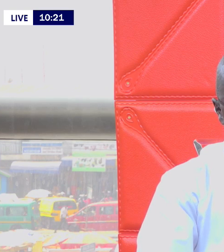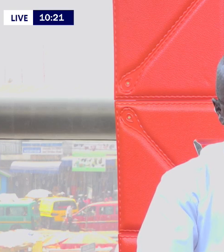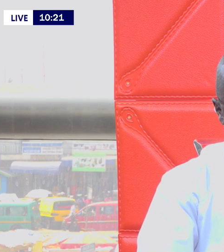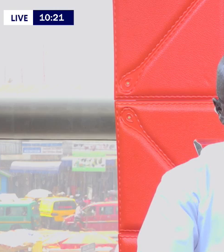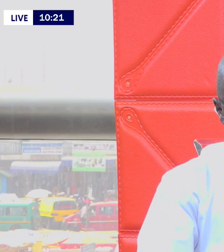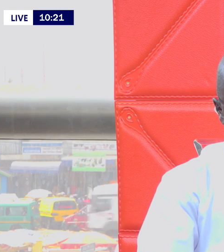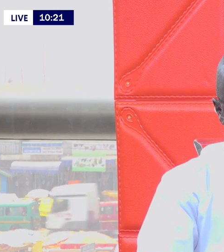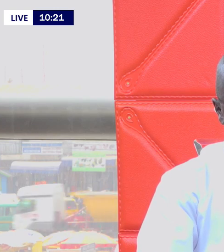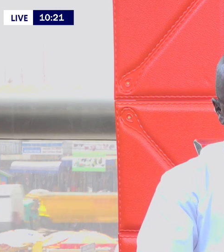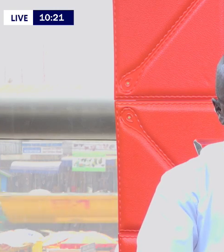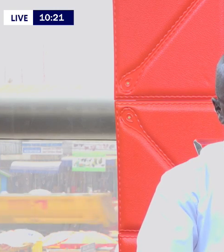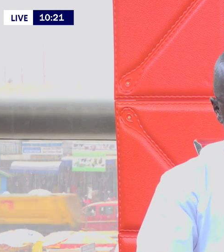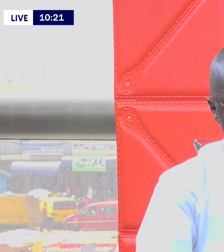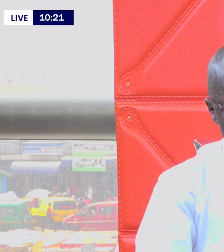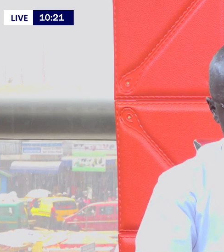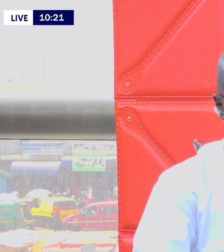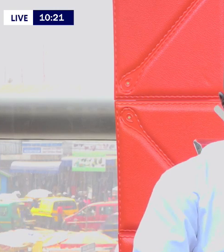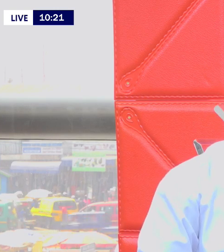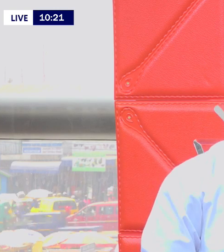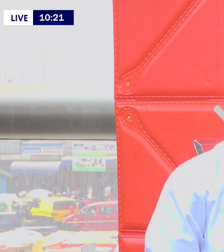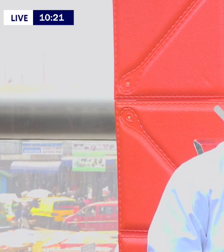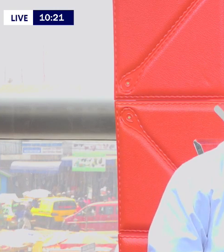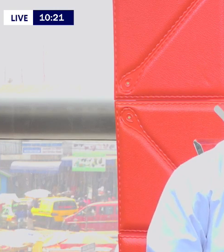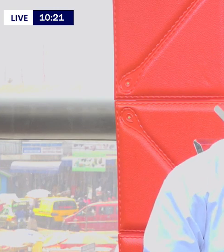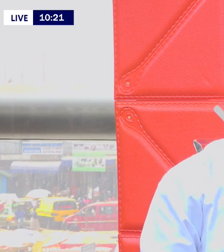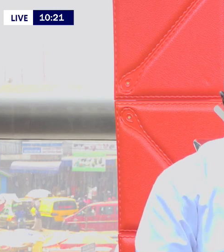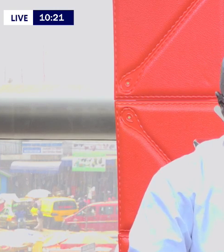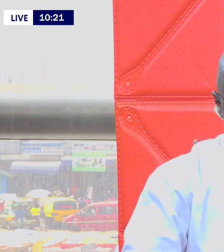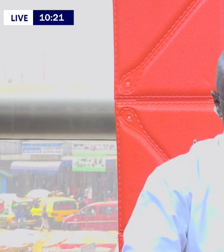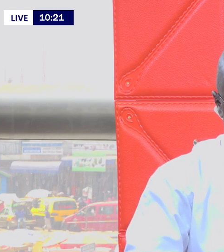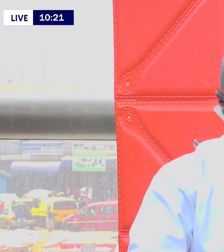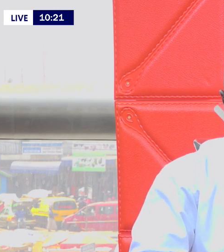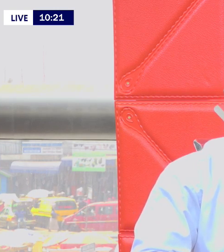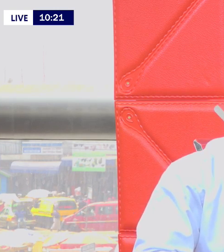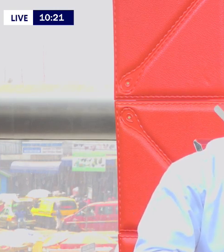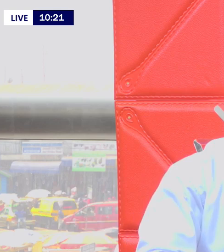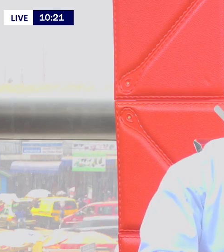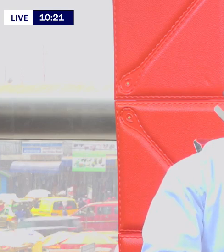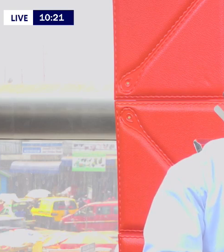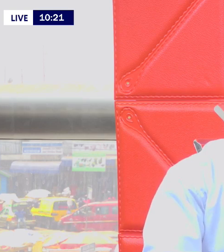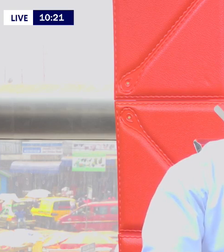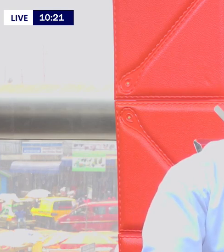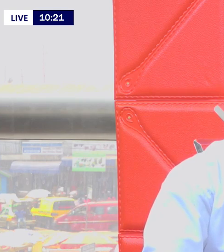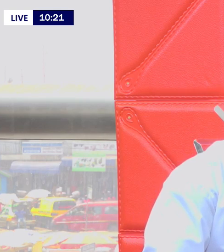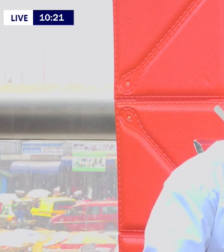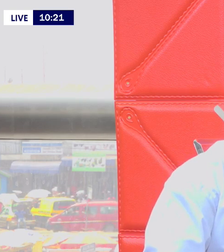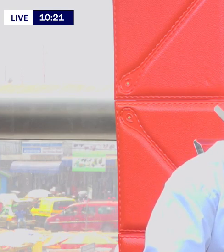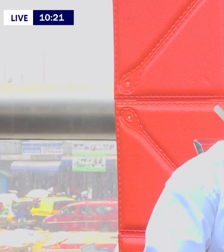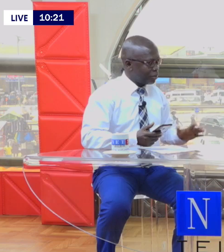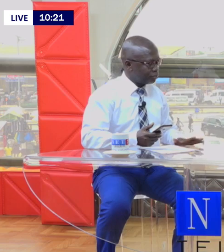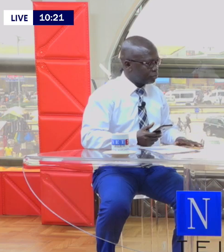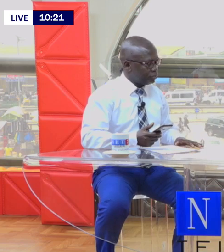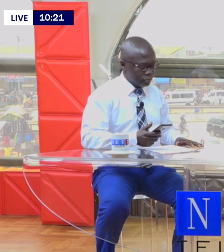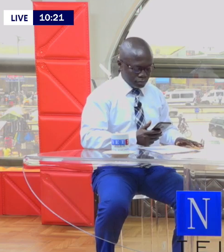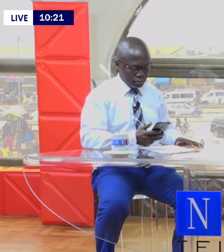the MPP. Okay, opinion 80, Kaswa, that's your message. So I'm the only two. You man, I had the to the other. Twas